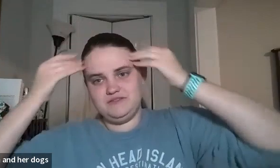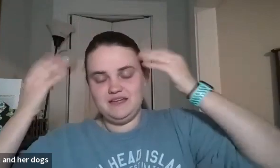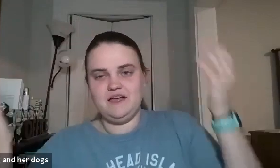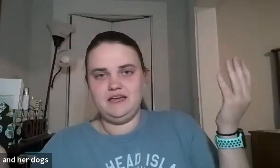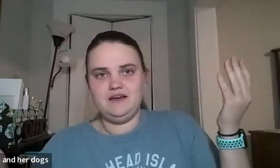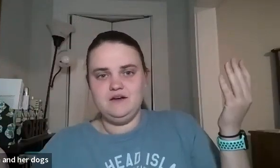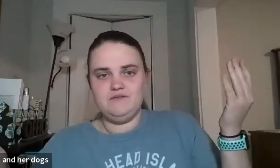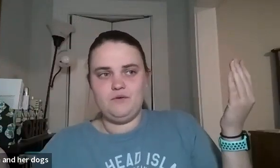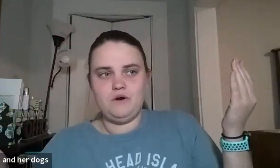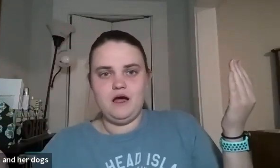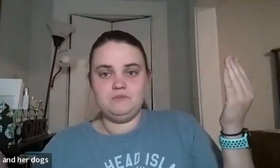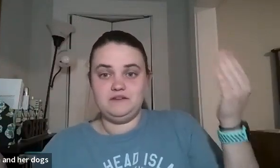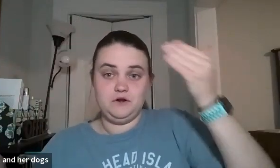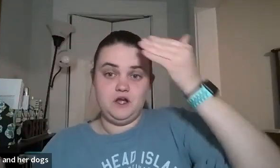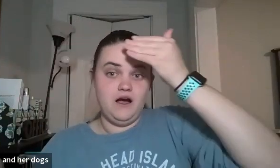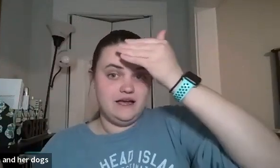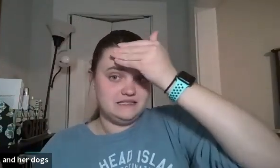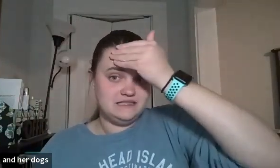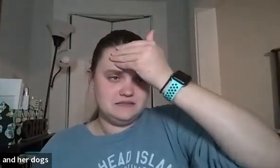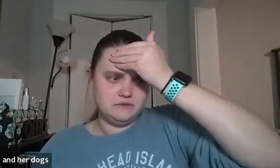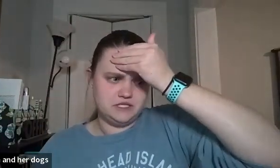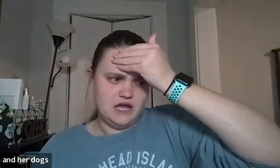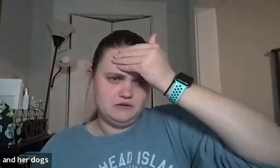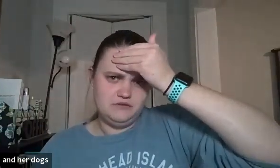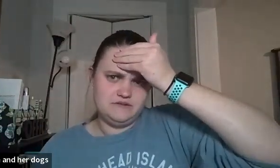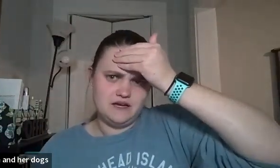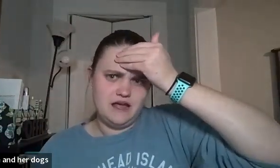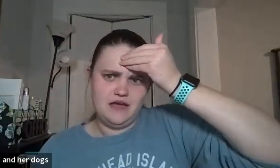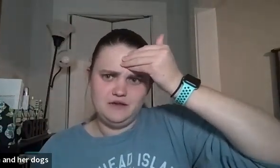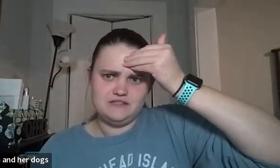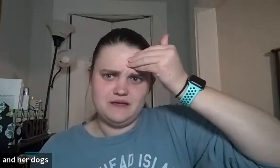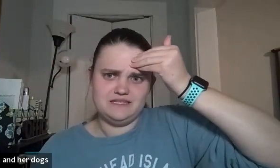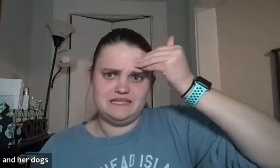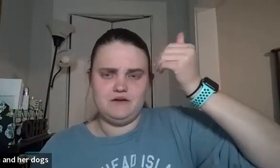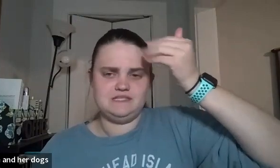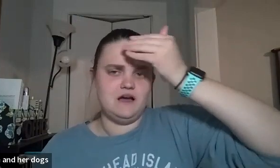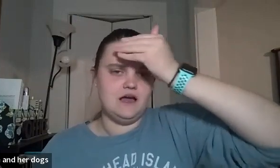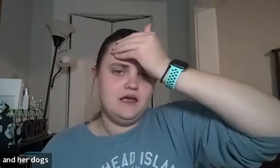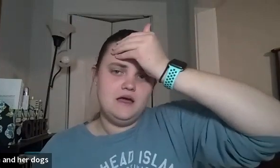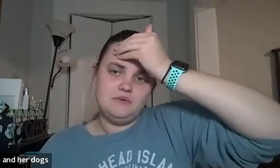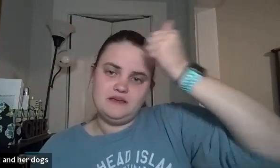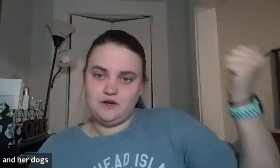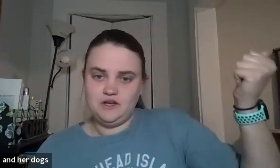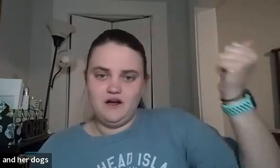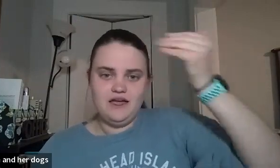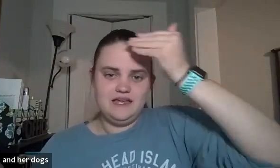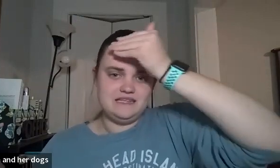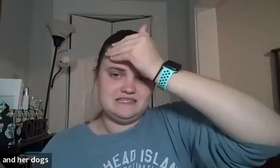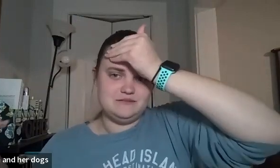think like, or like forgot, which I don't know if we've done. I know that's on my list now if it's not, but like forgot is this